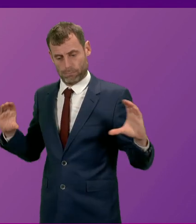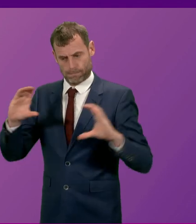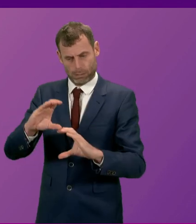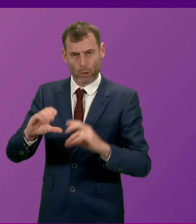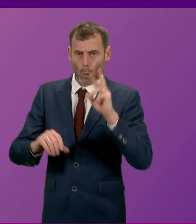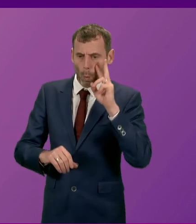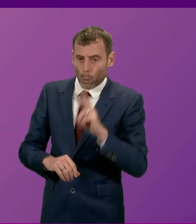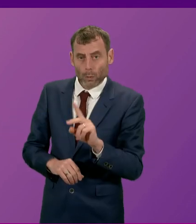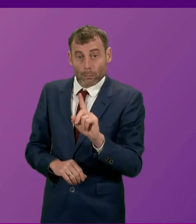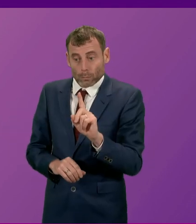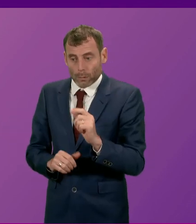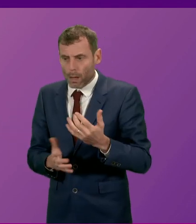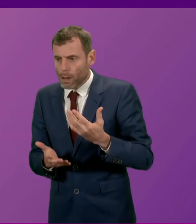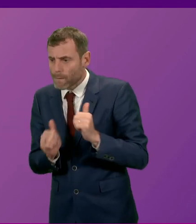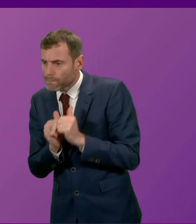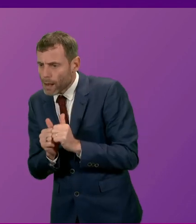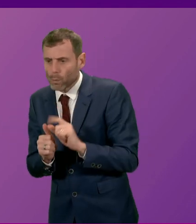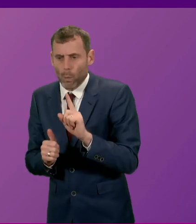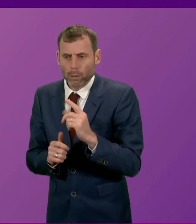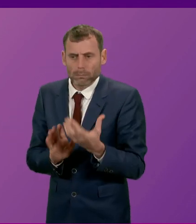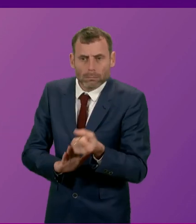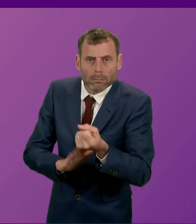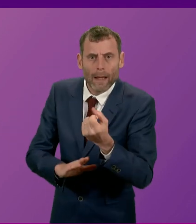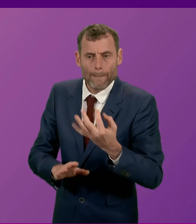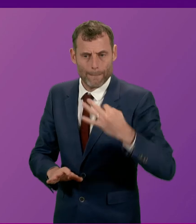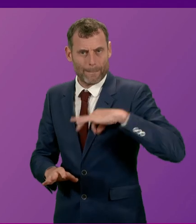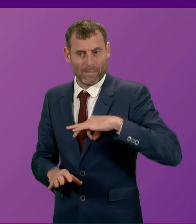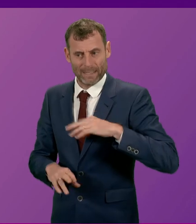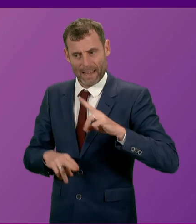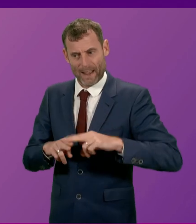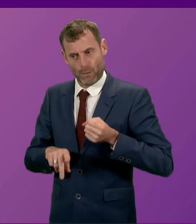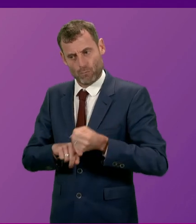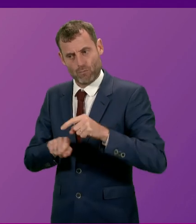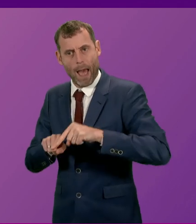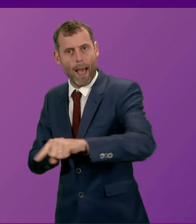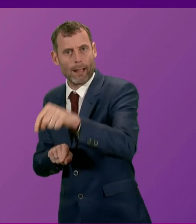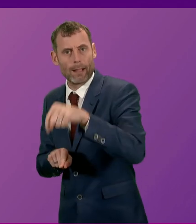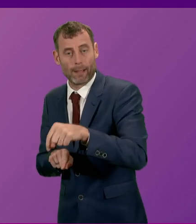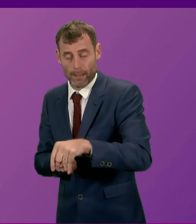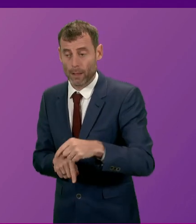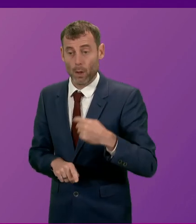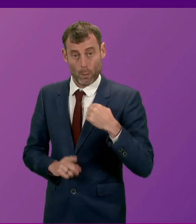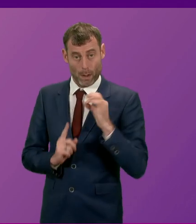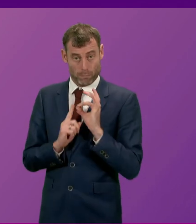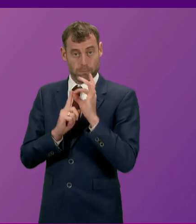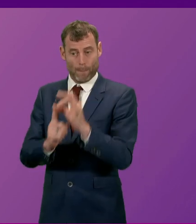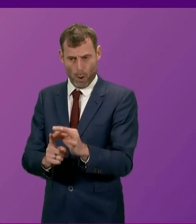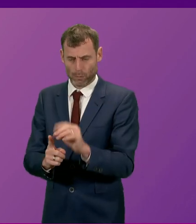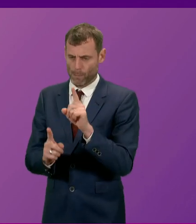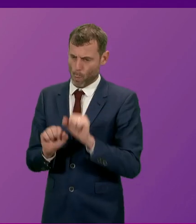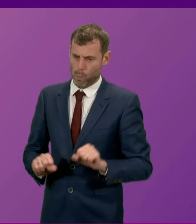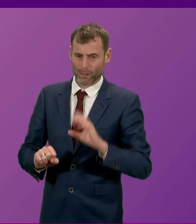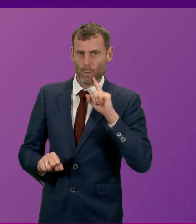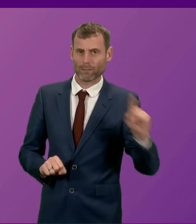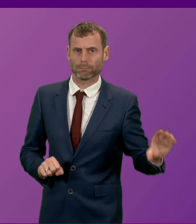and the challenges of extending the line. We recently advised Scottish Borders Council that we are content with their proposal to recruit a